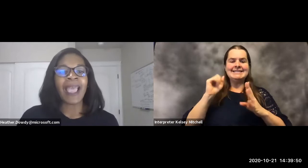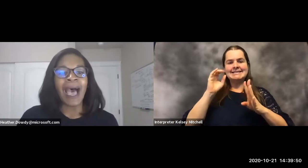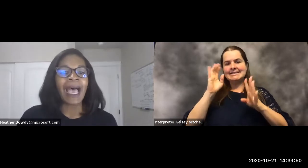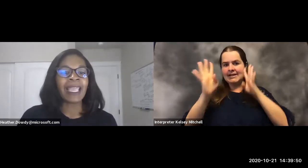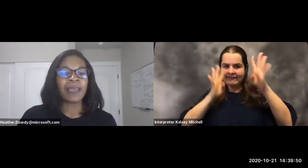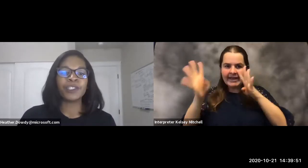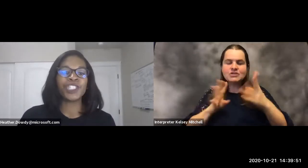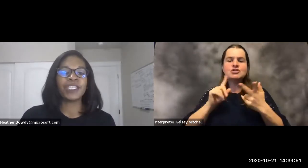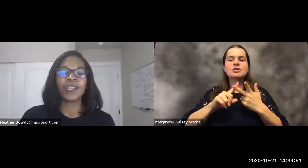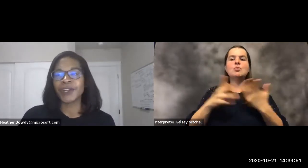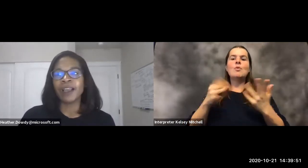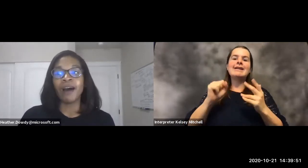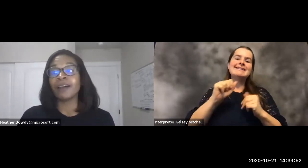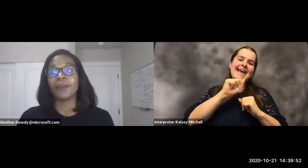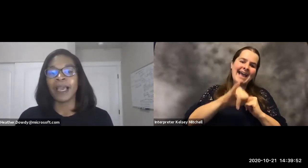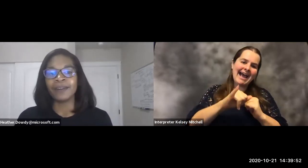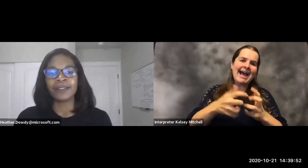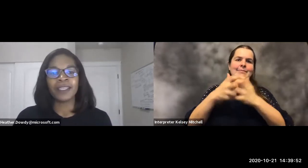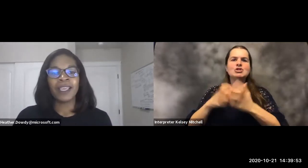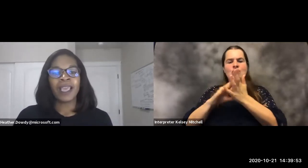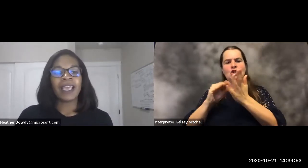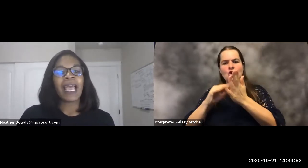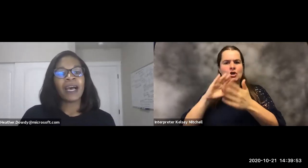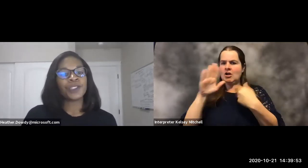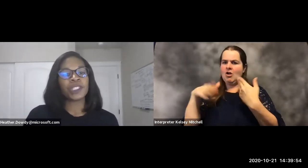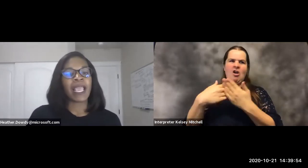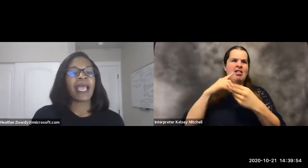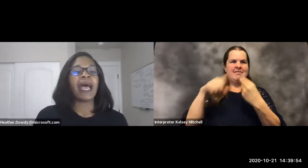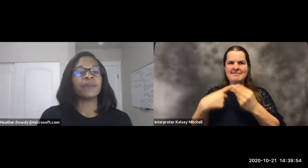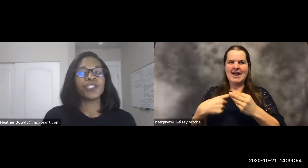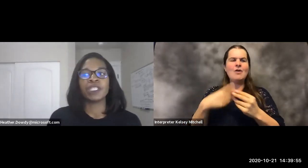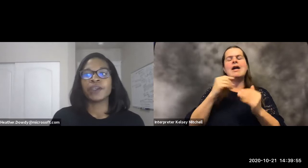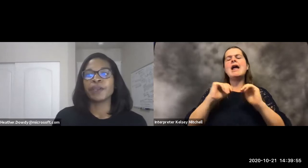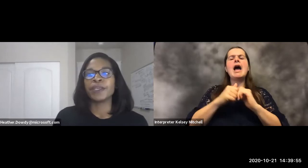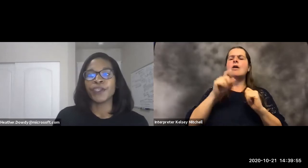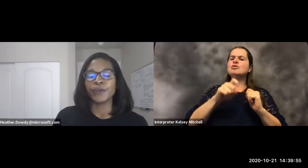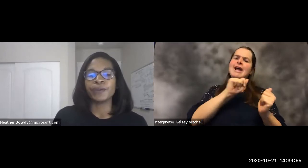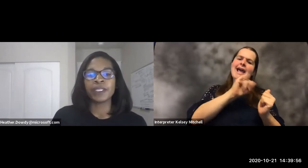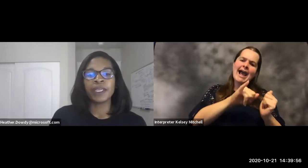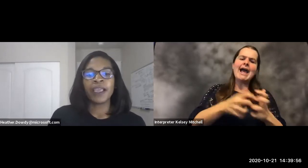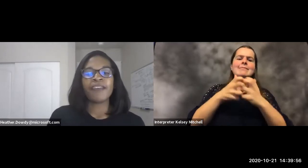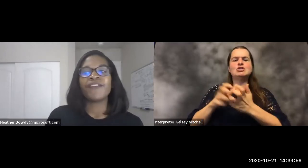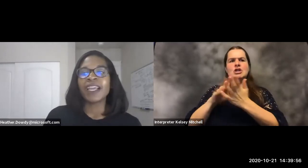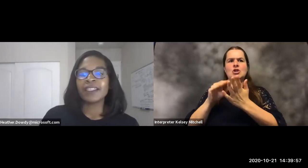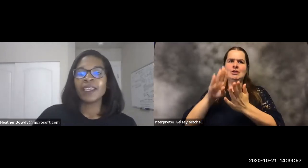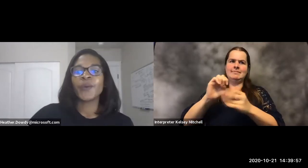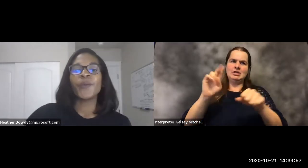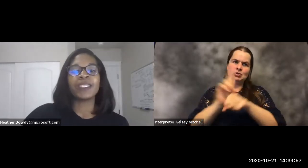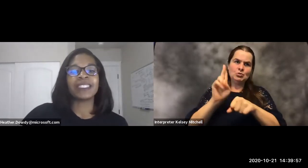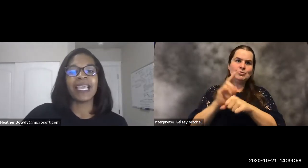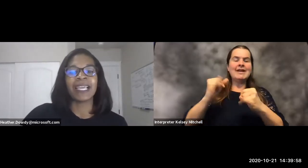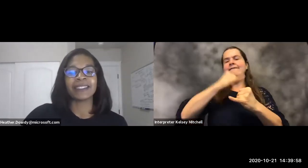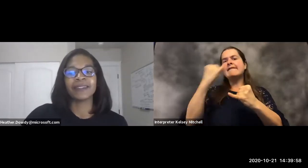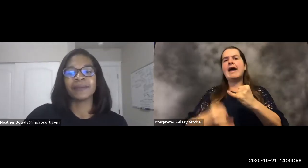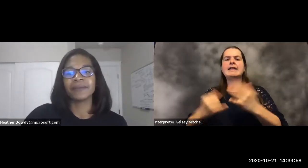is AI and machine learning all about? And how should AI and machine learning be used? And finally,